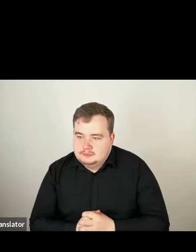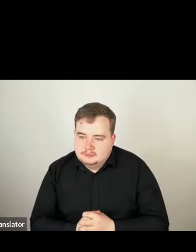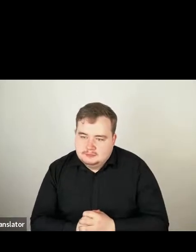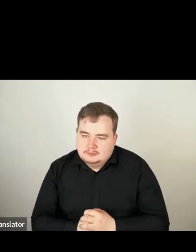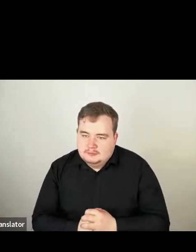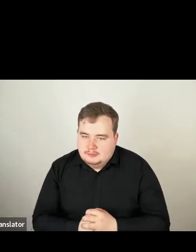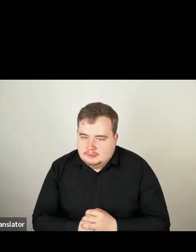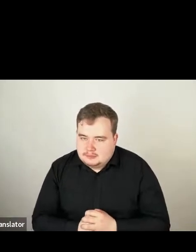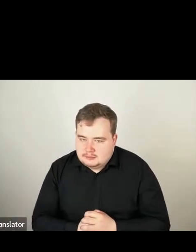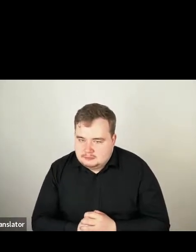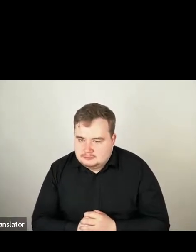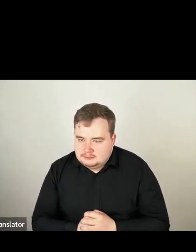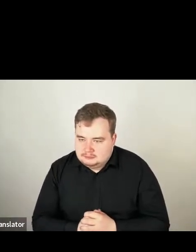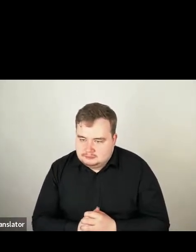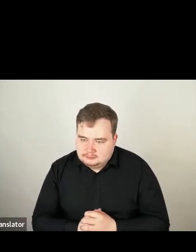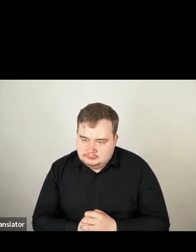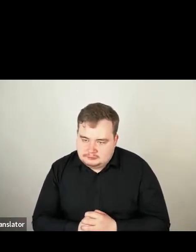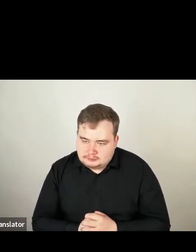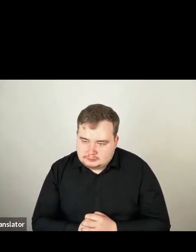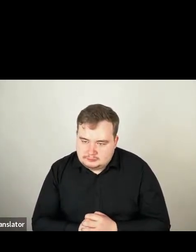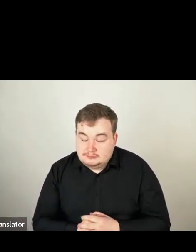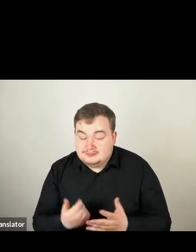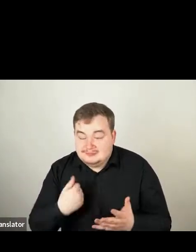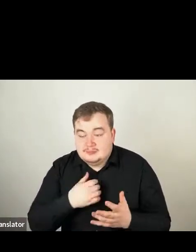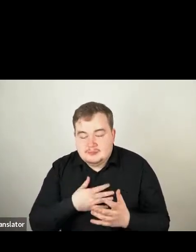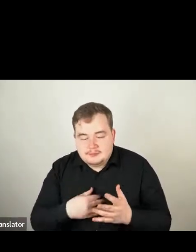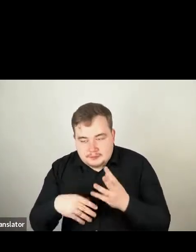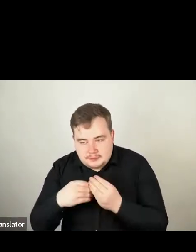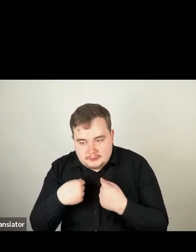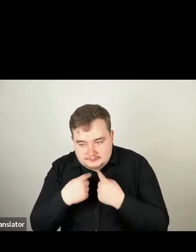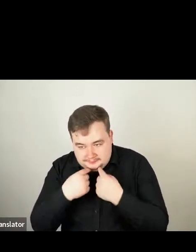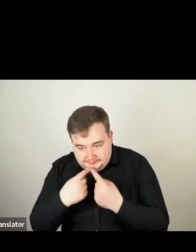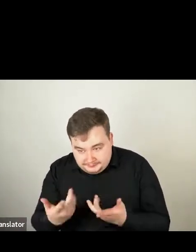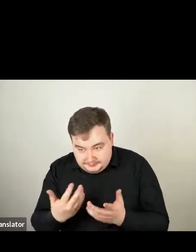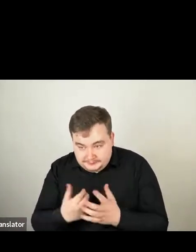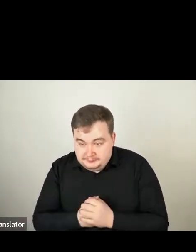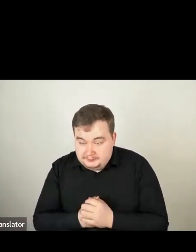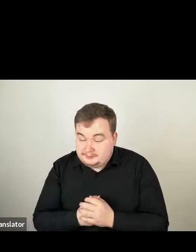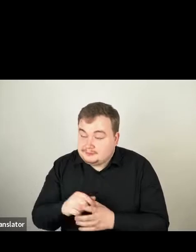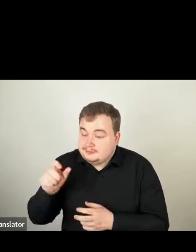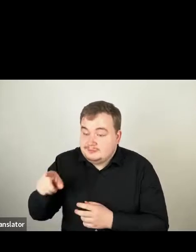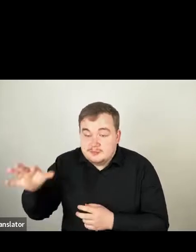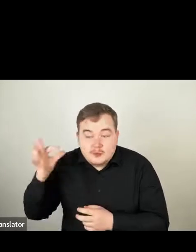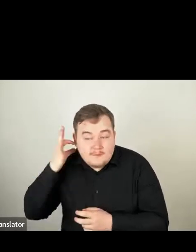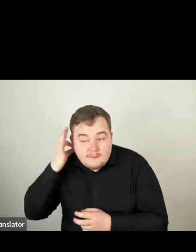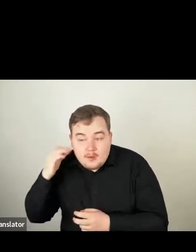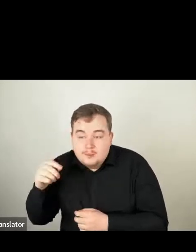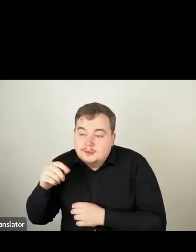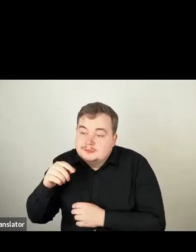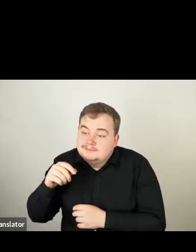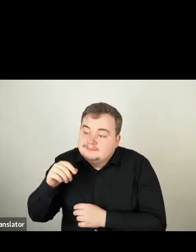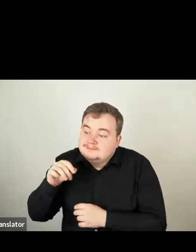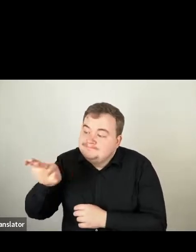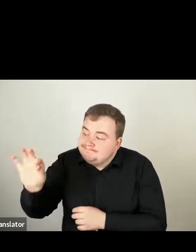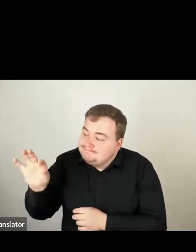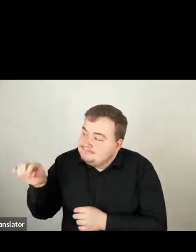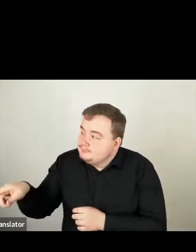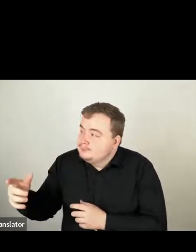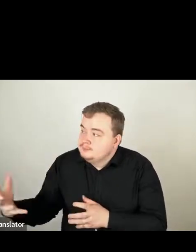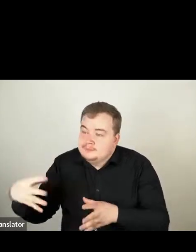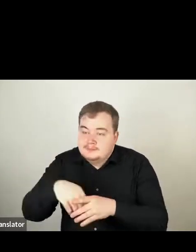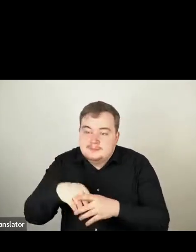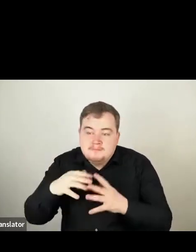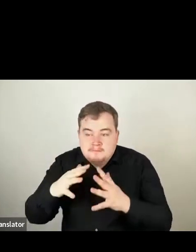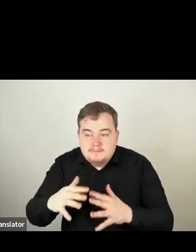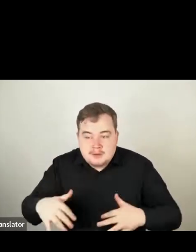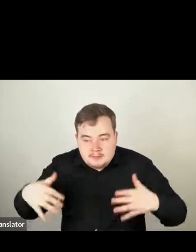what I'd like to say also that as elected women enter parliaments in large numbers, the call to transform this institution